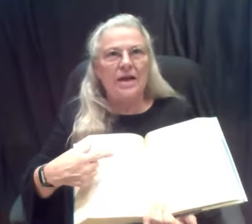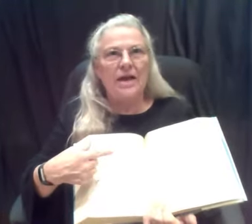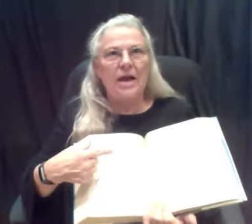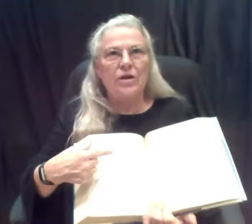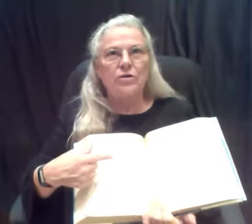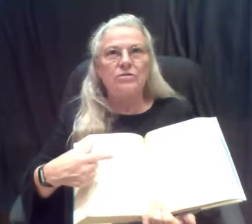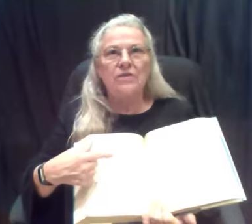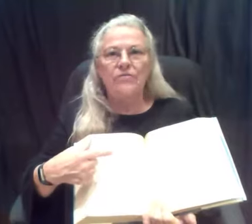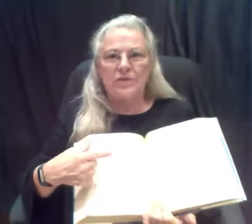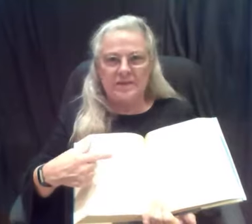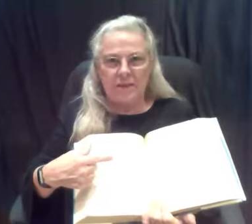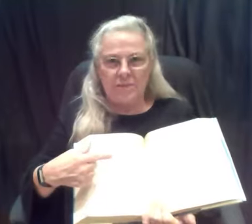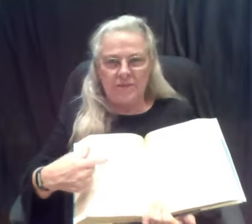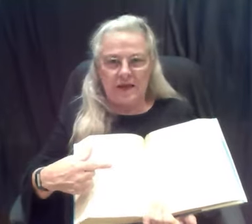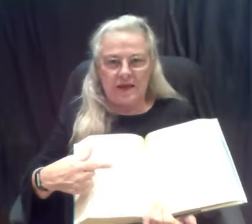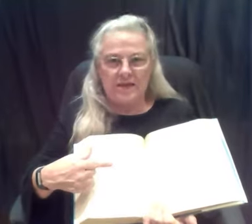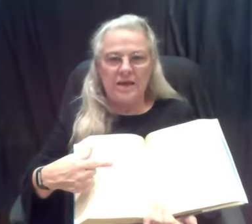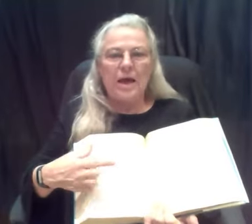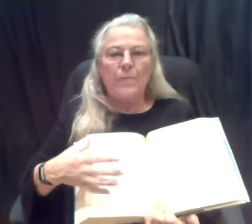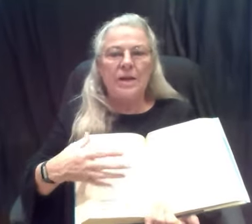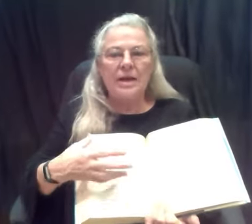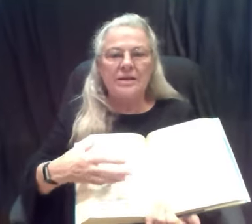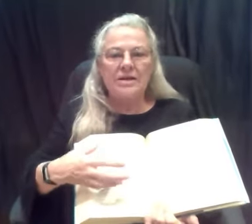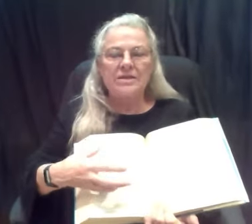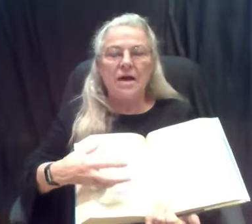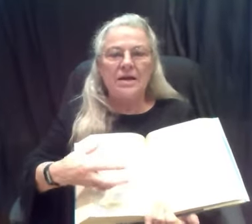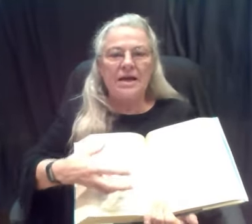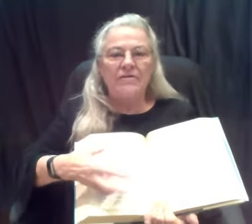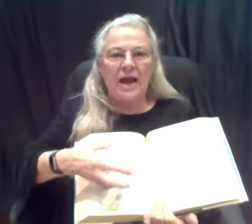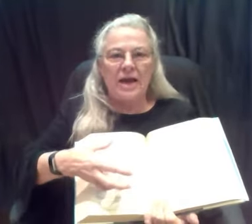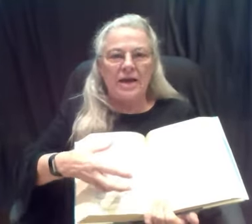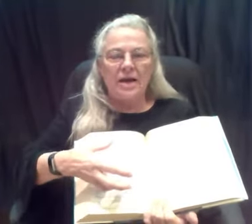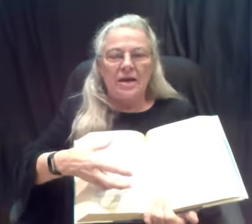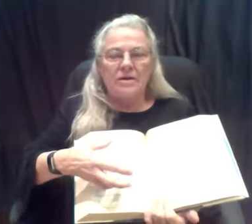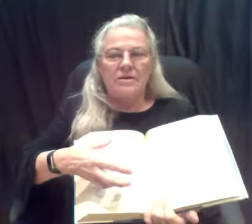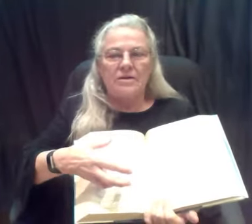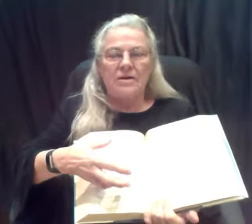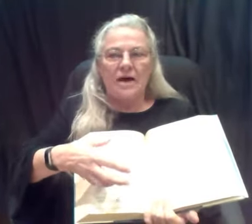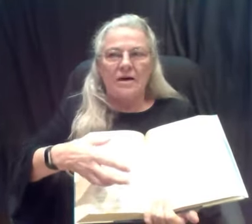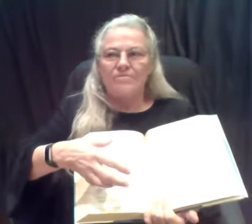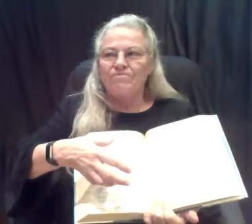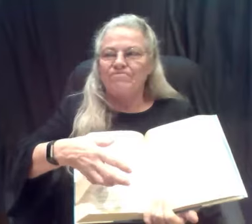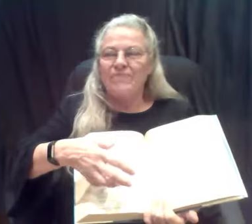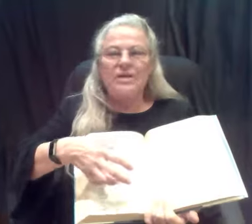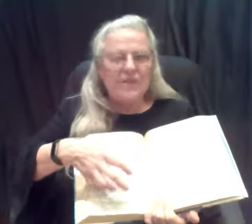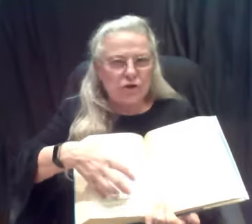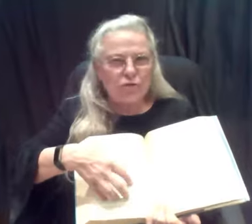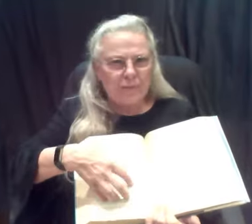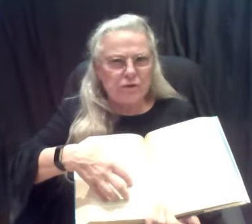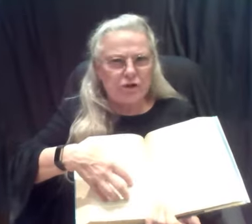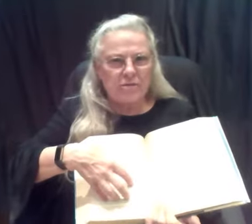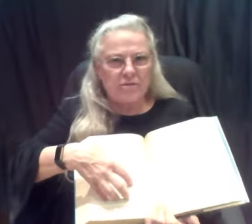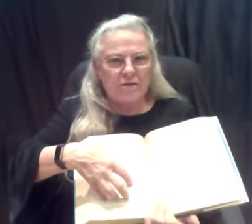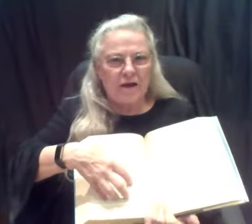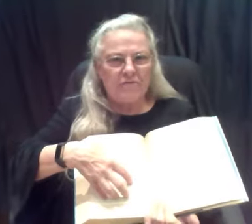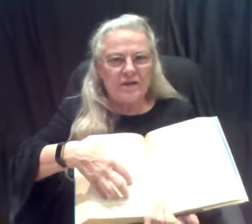I use it for some things, but it does not give um, a description of the